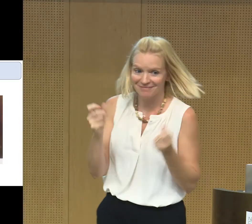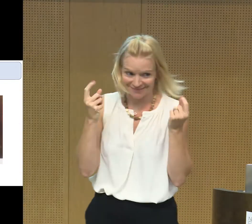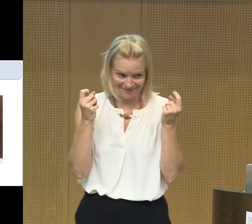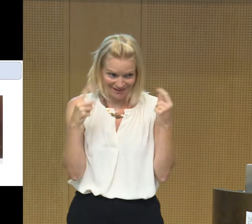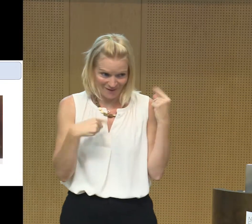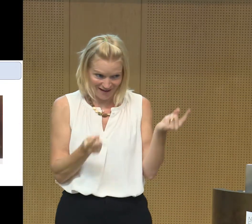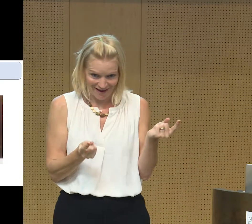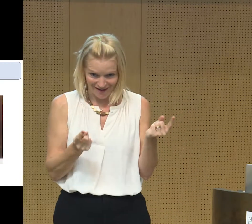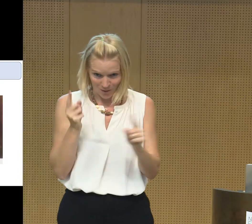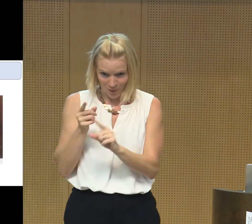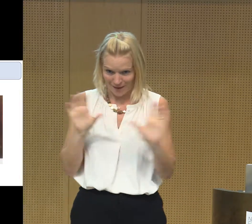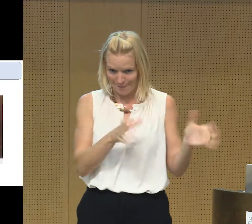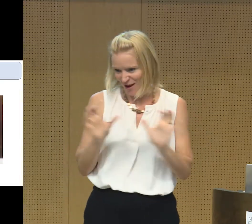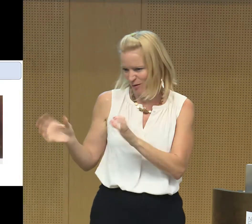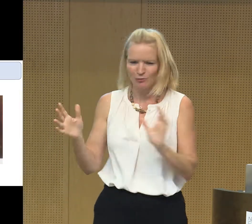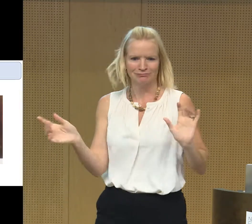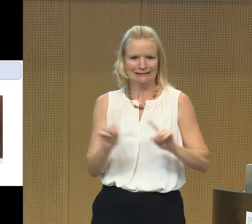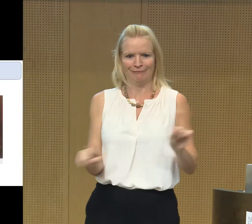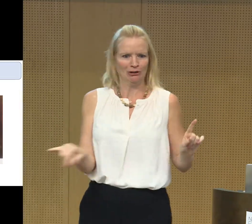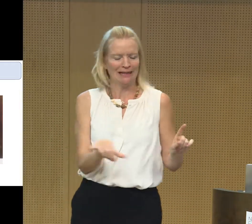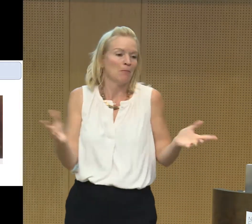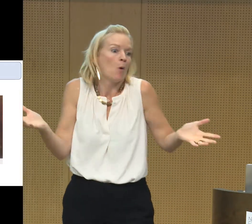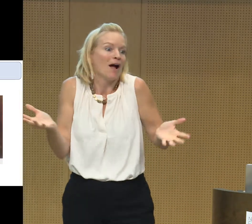we understand so far?